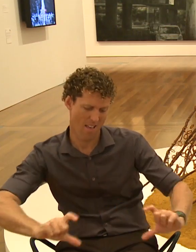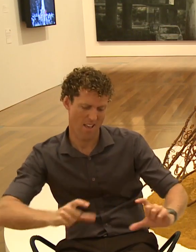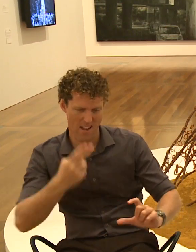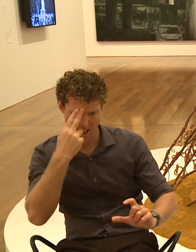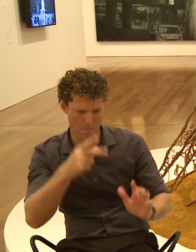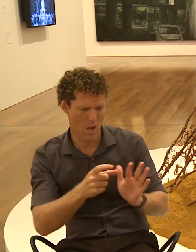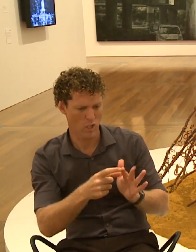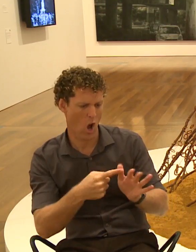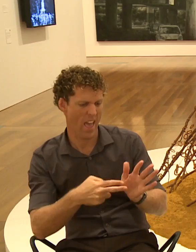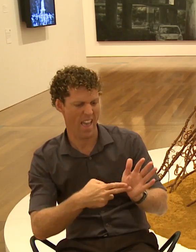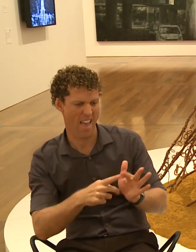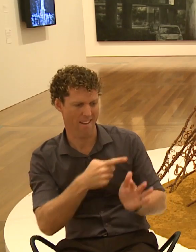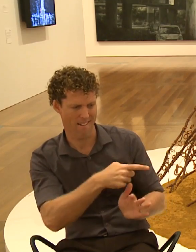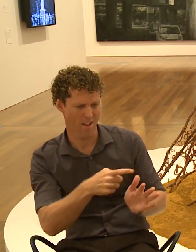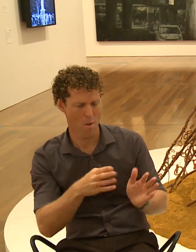at QAGOMA,